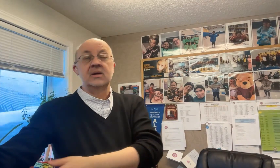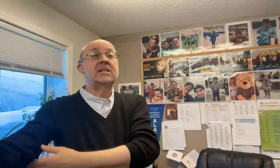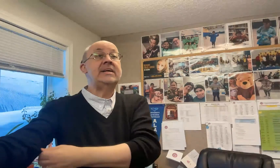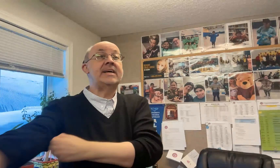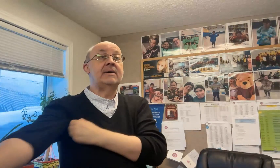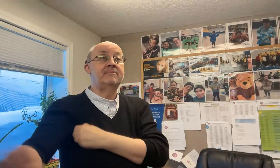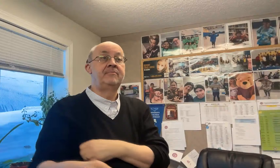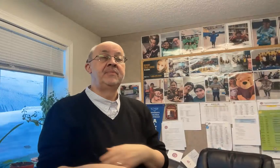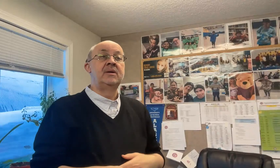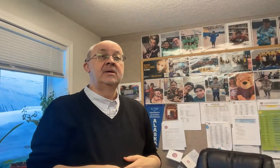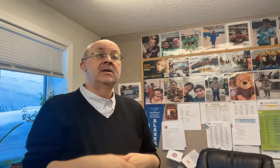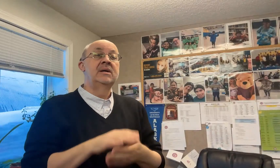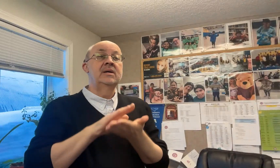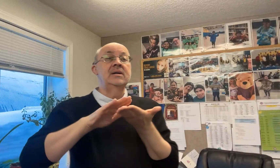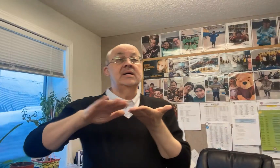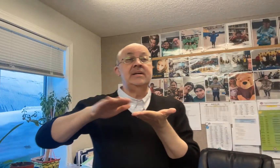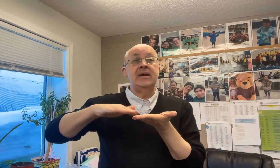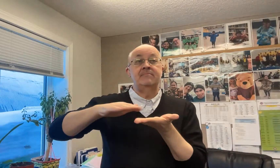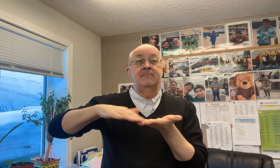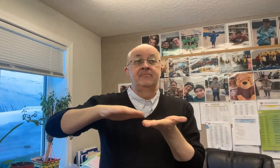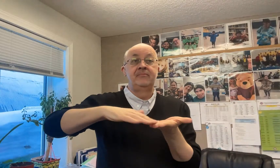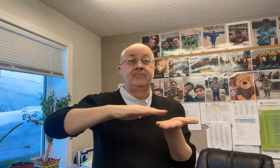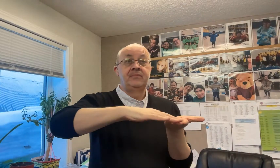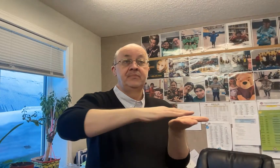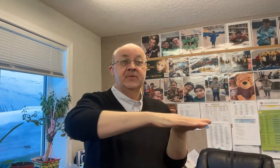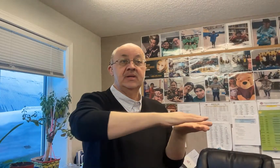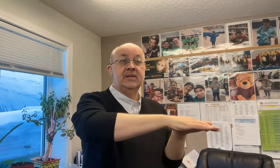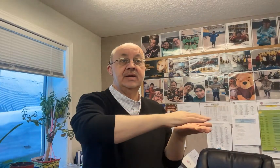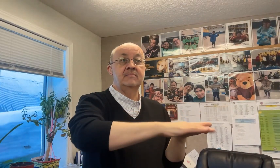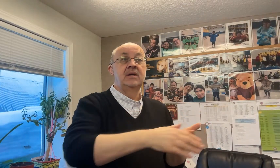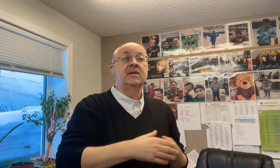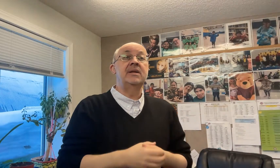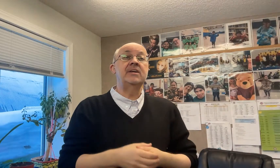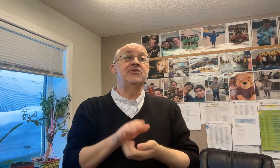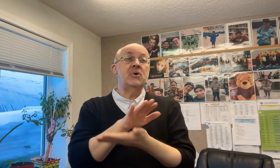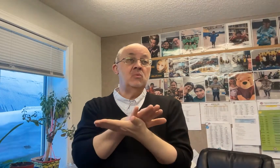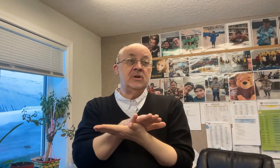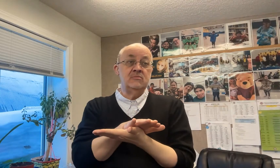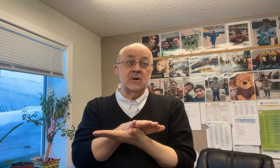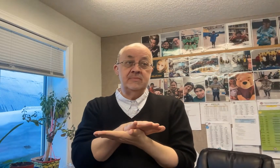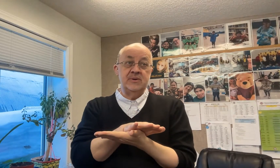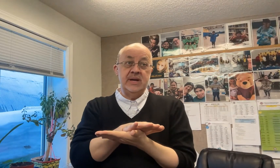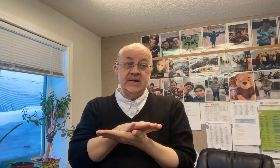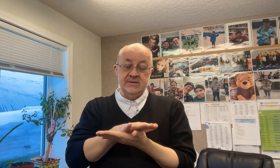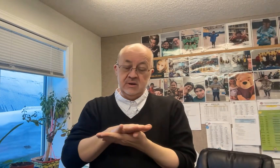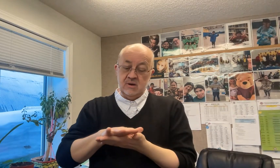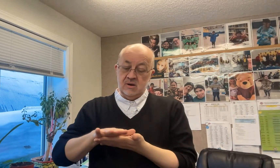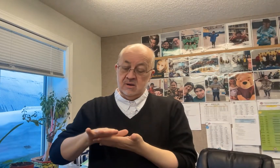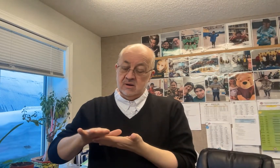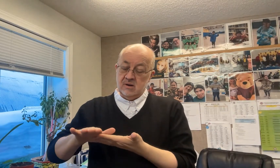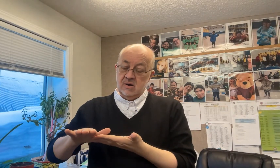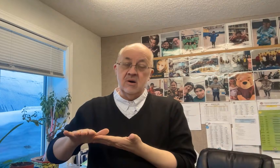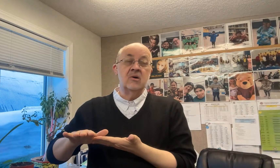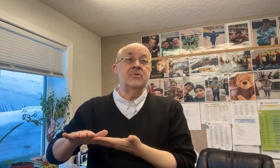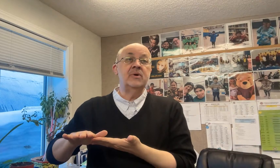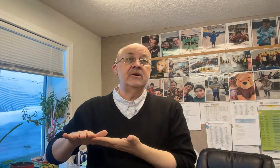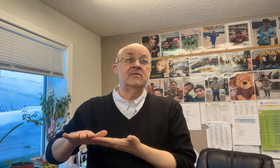Clean up, clean up, clean up. Now you don't want to rub your hand all the way across